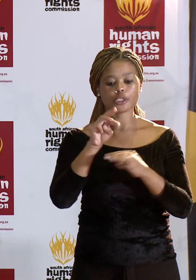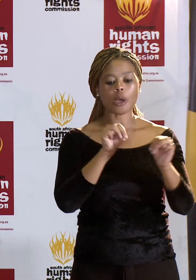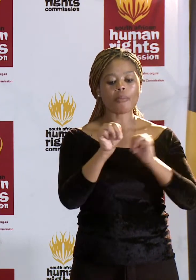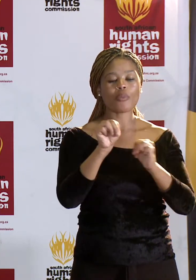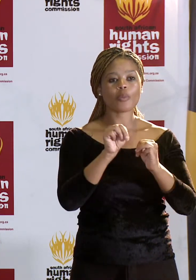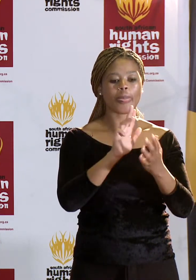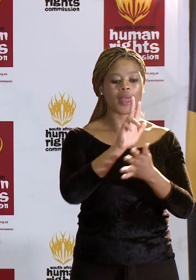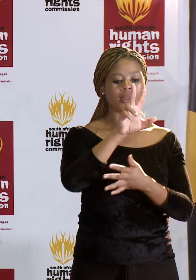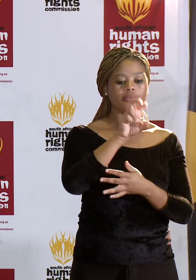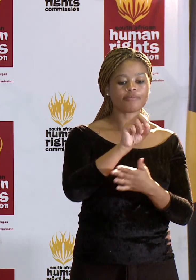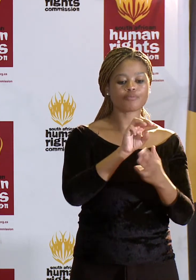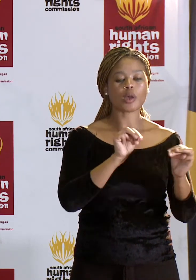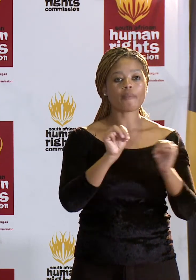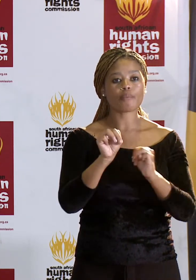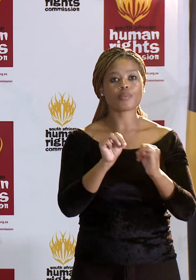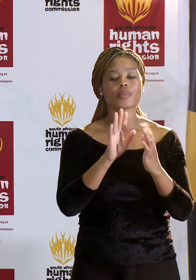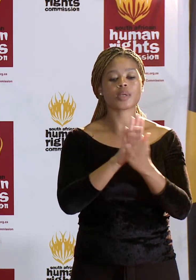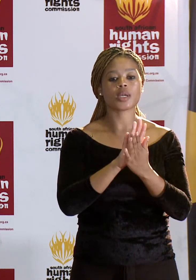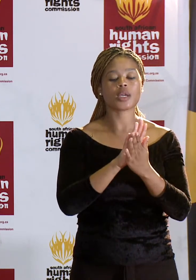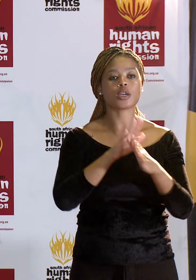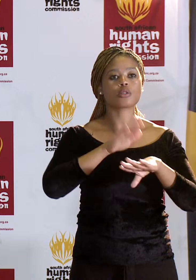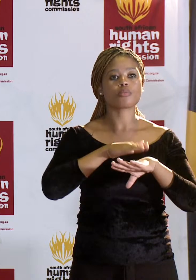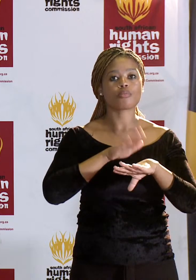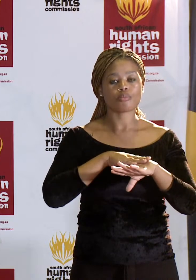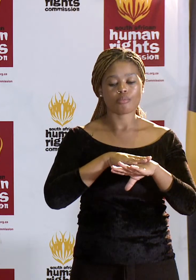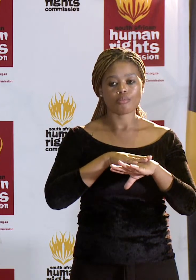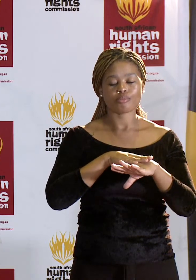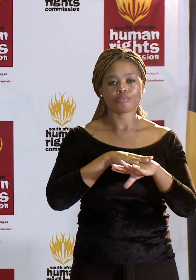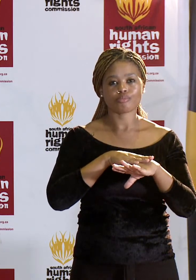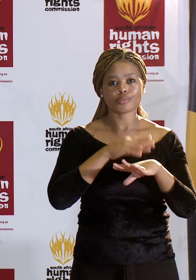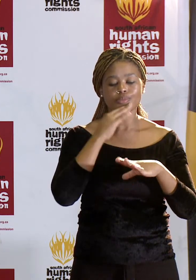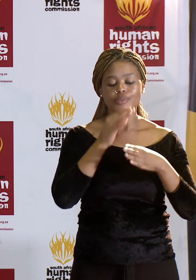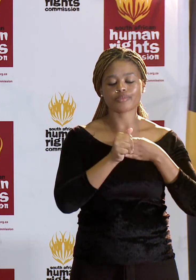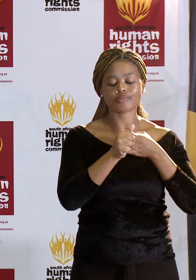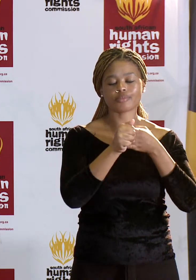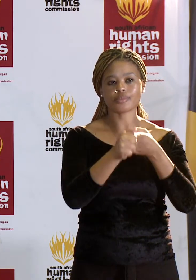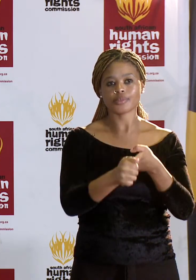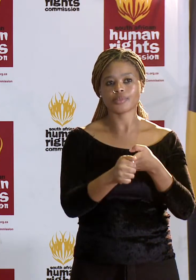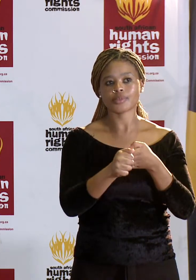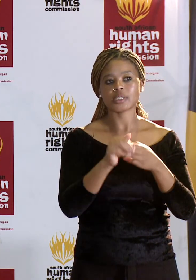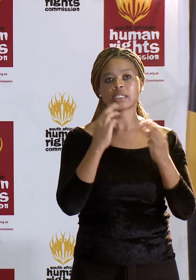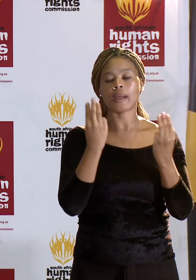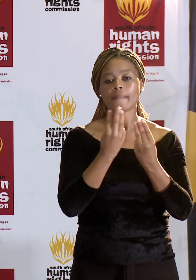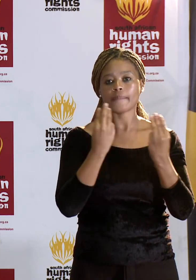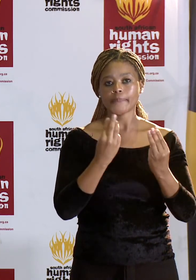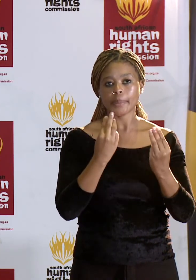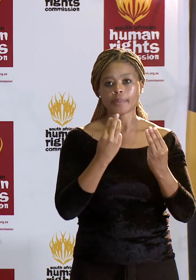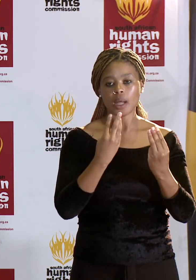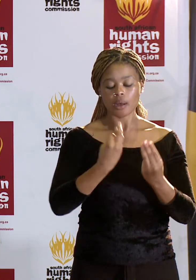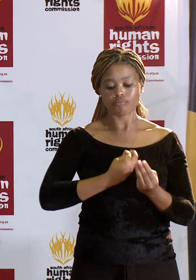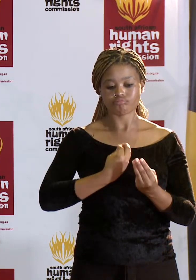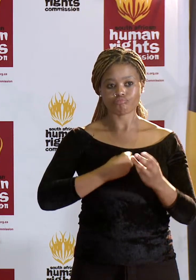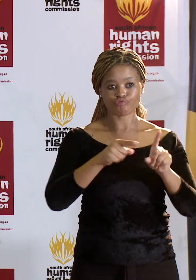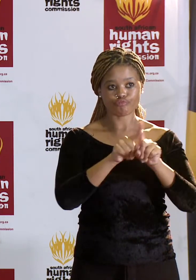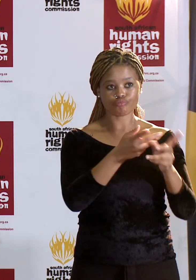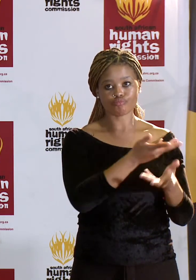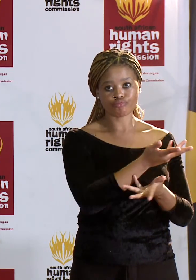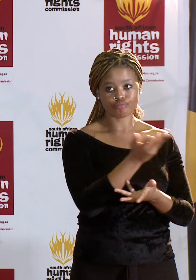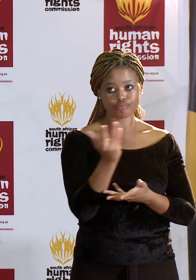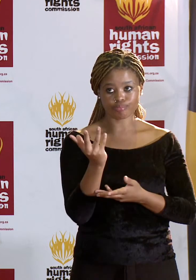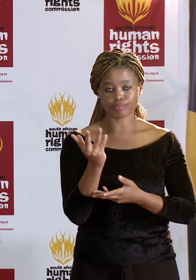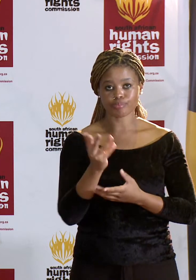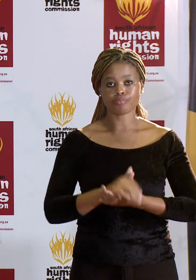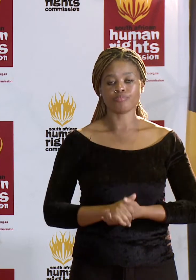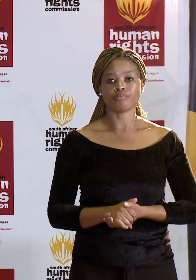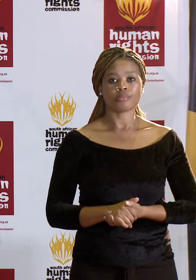the 80s movement, and of course the more recent one was led by people as young as you in the